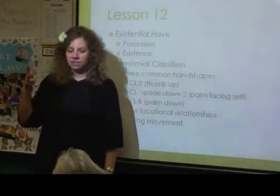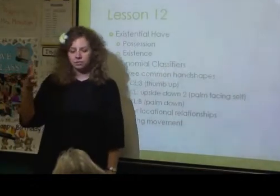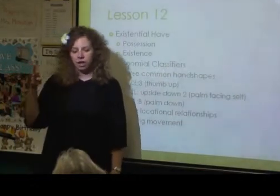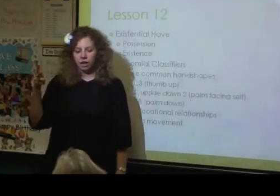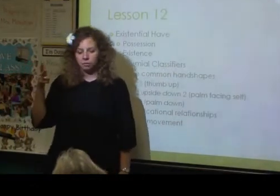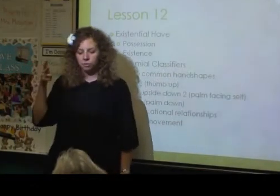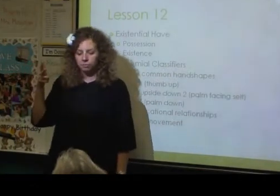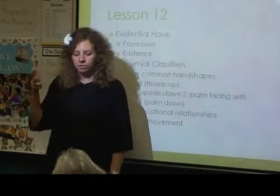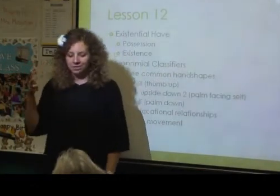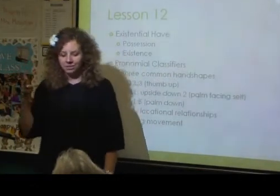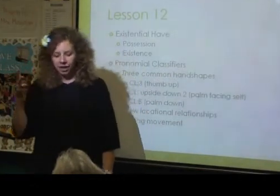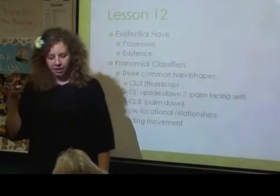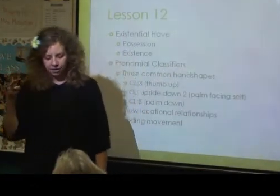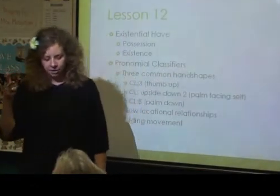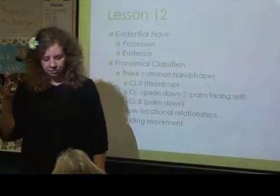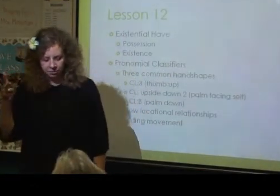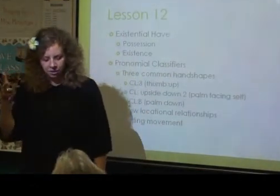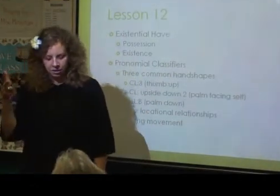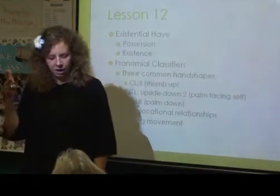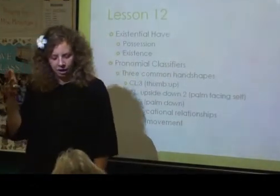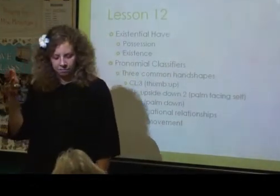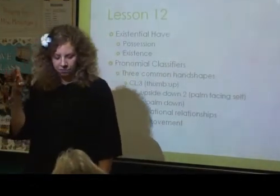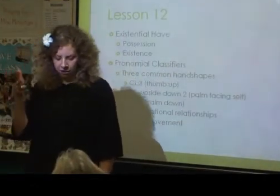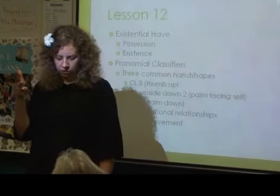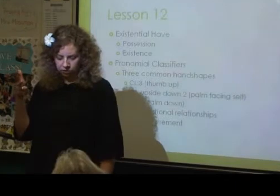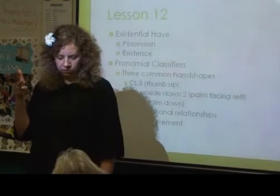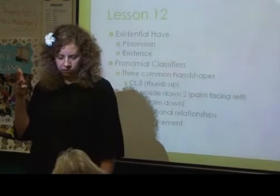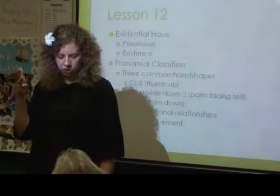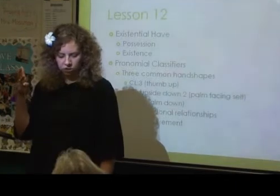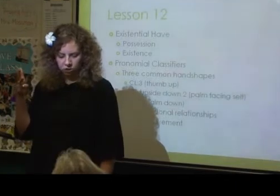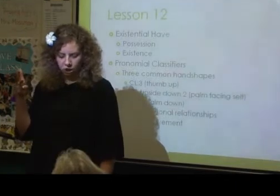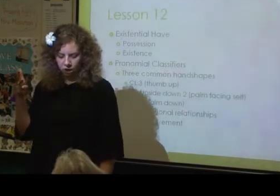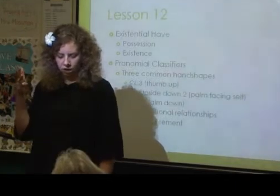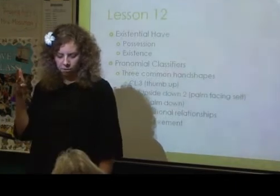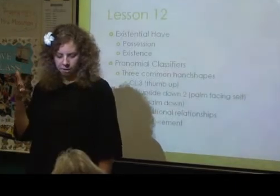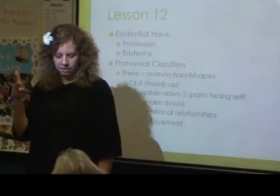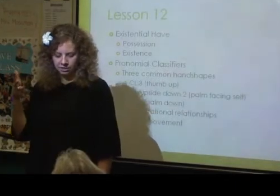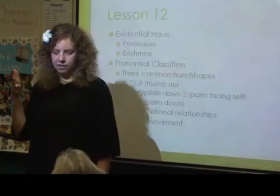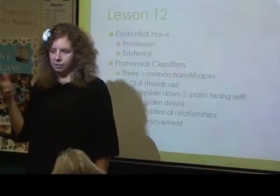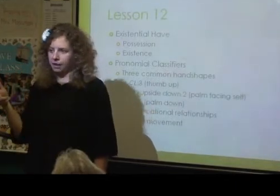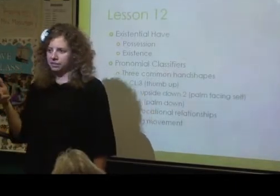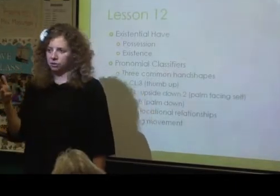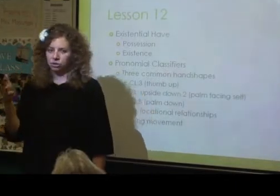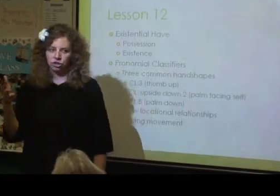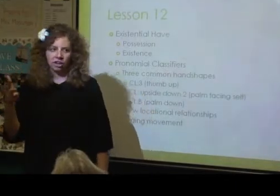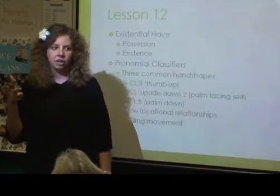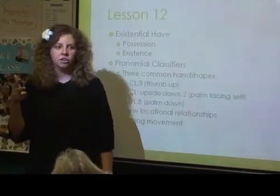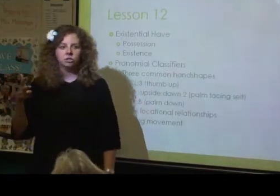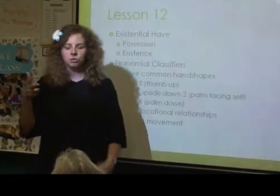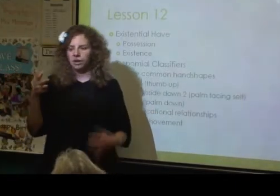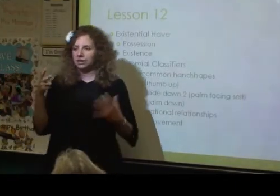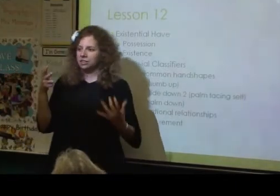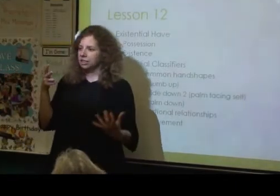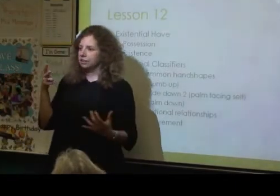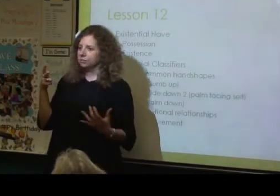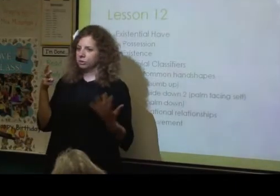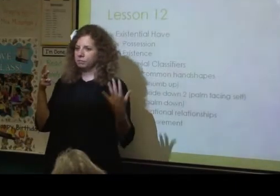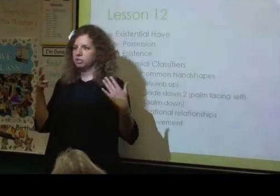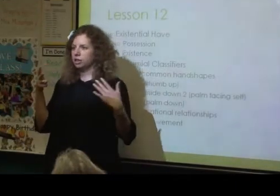this represents either vehicles such as a car, a bus, a bicycle, or a truck. So anything pretty much that would